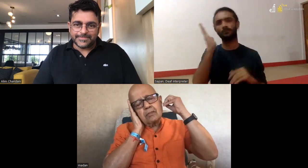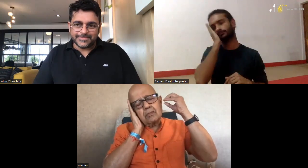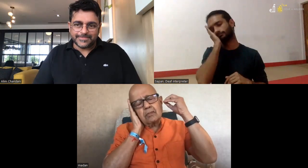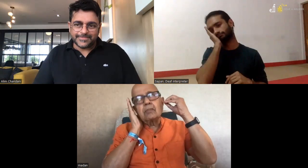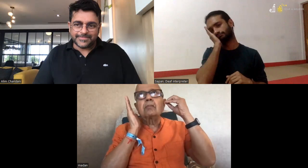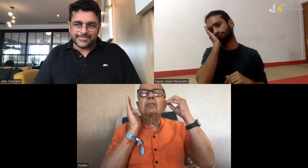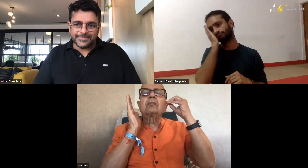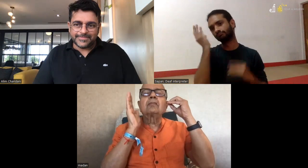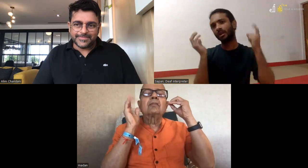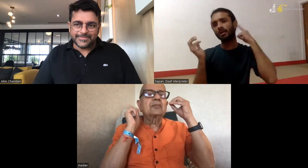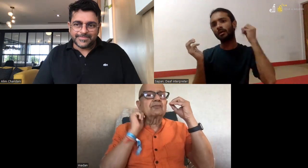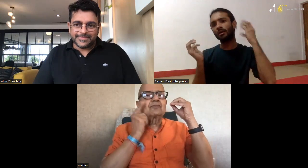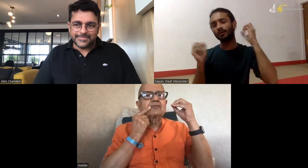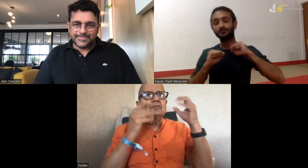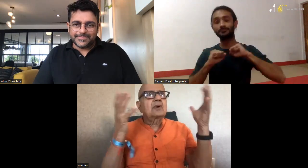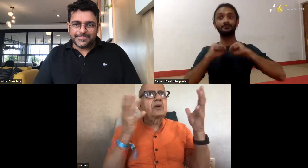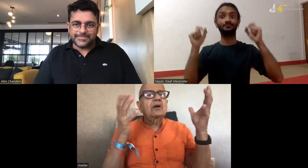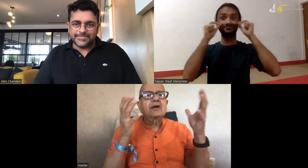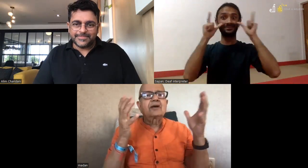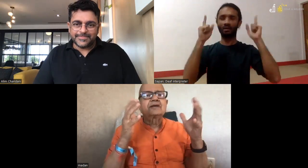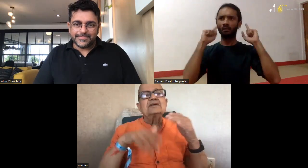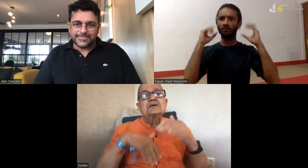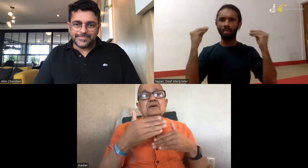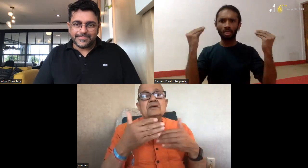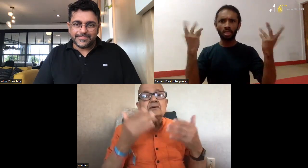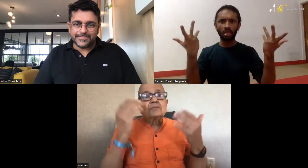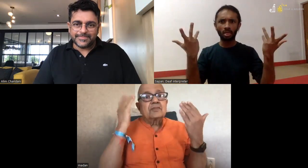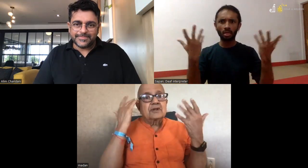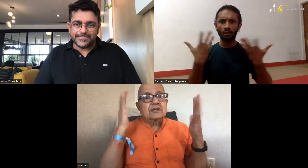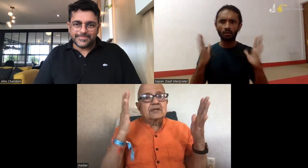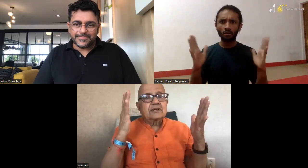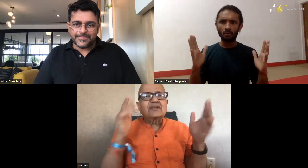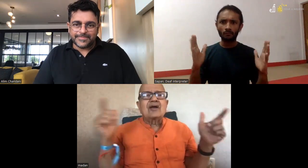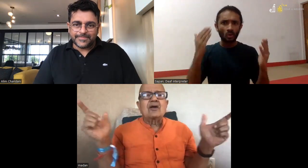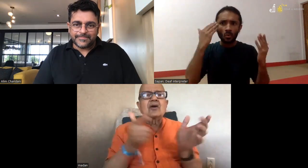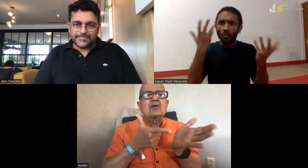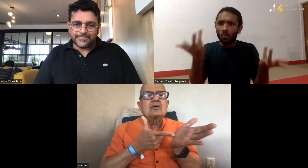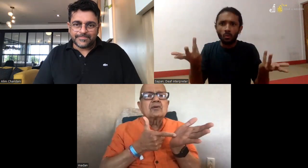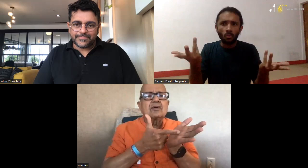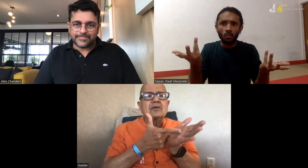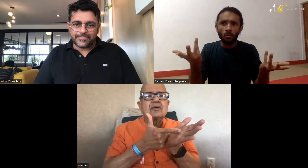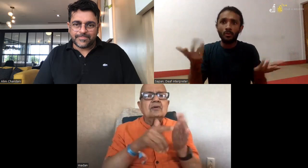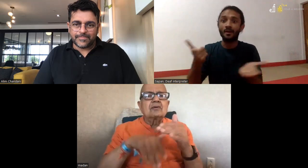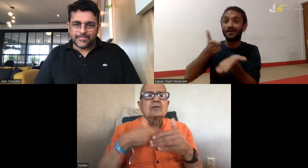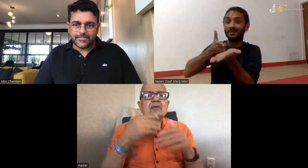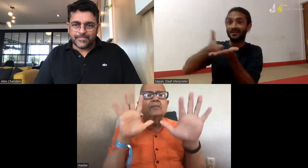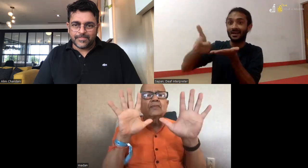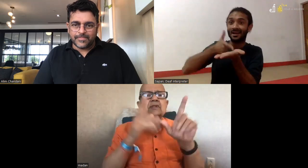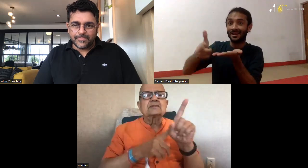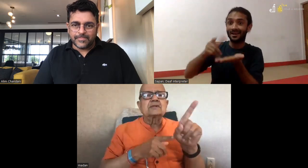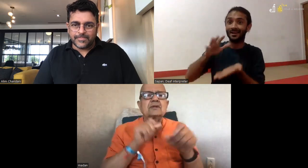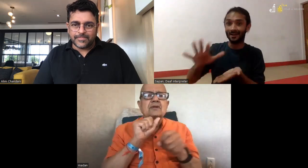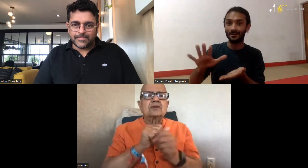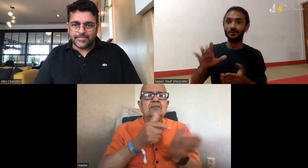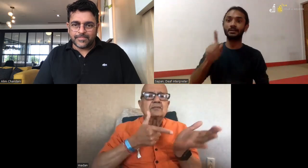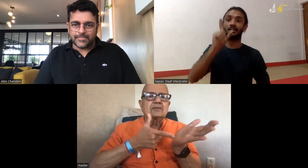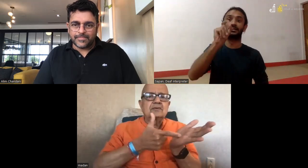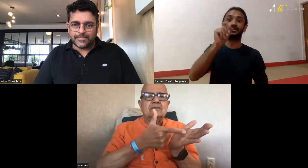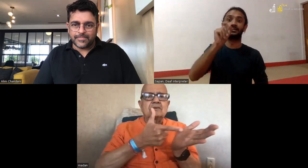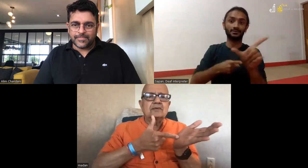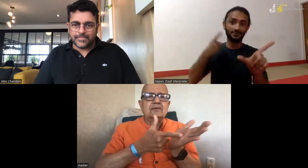I had a hearing loss while I was sleeping. And when I woke up, suddenly I couldn't hear. And I didn't know why it had